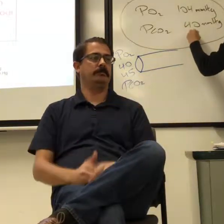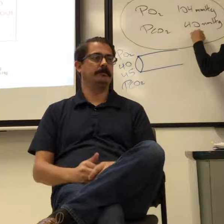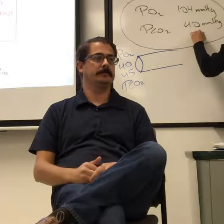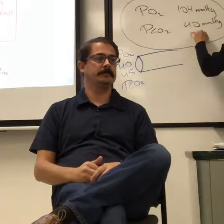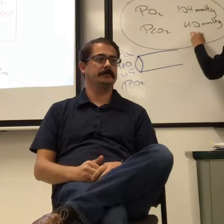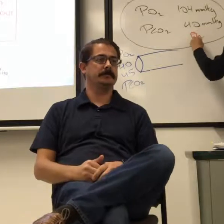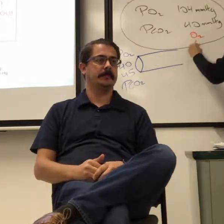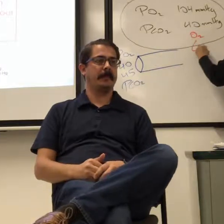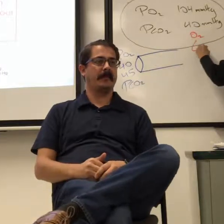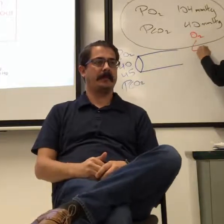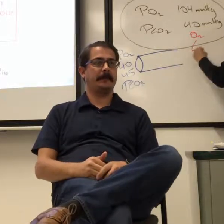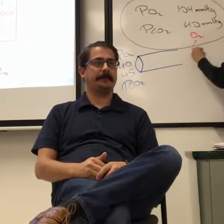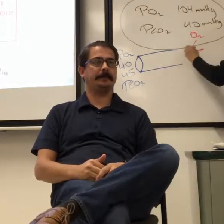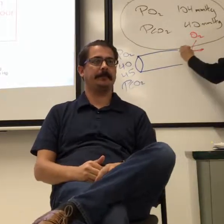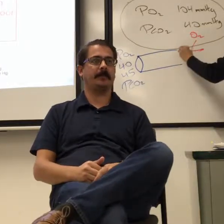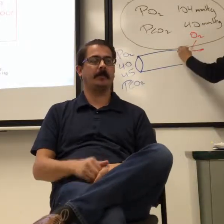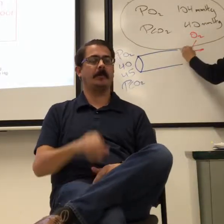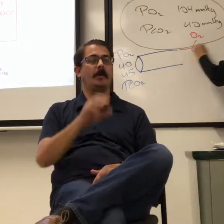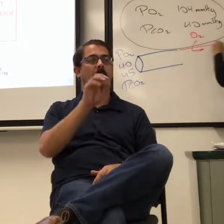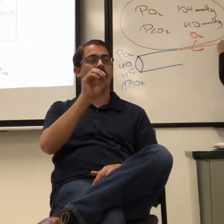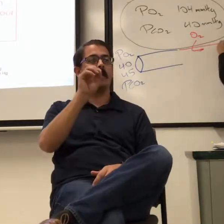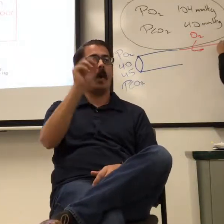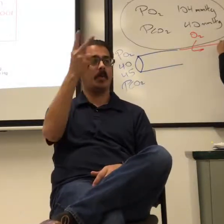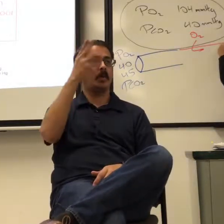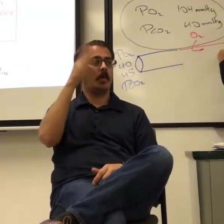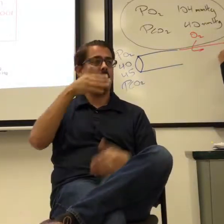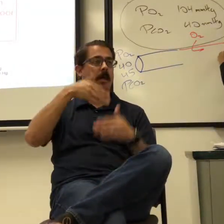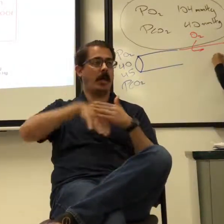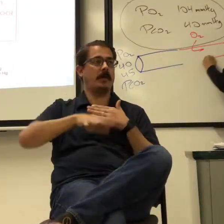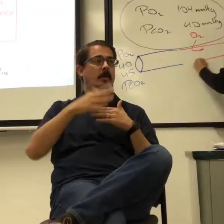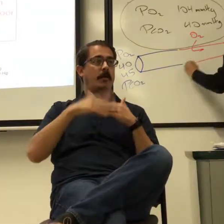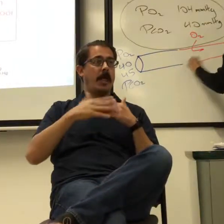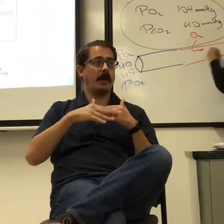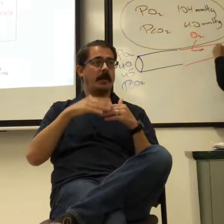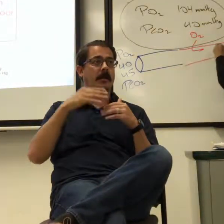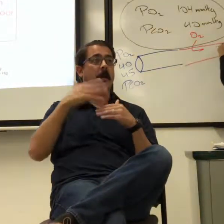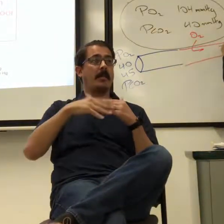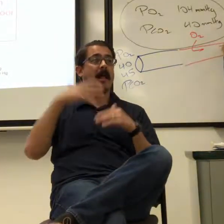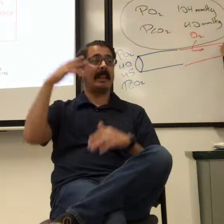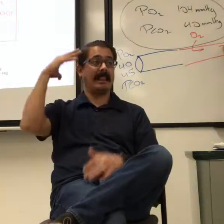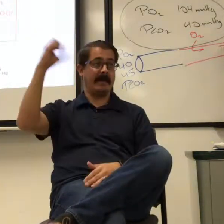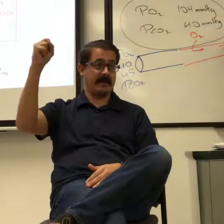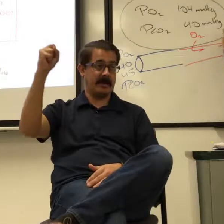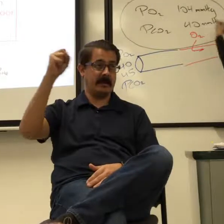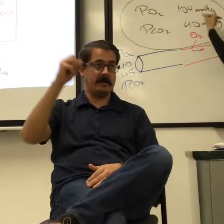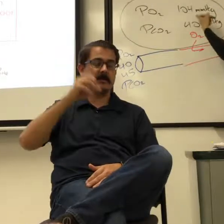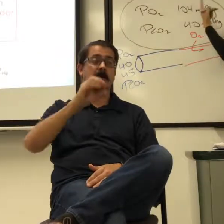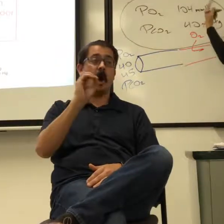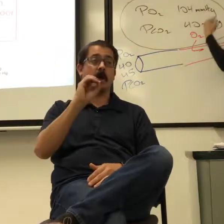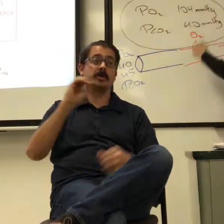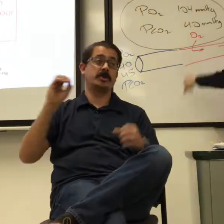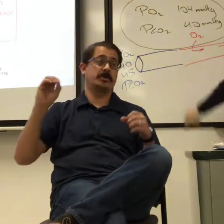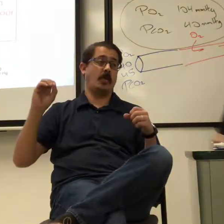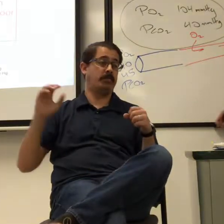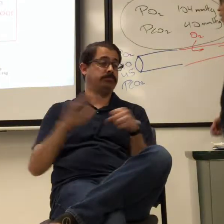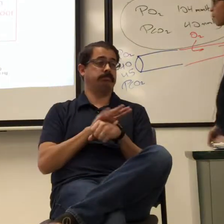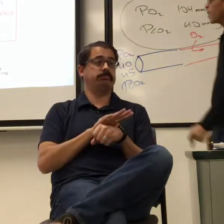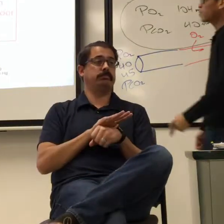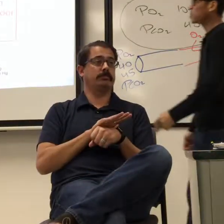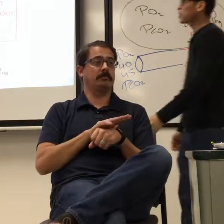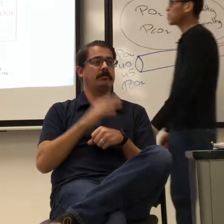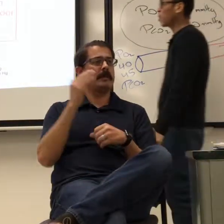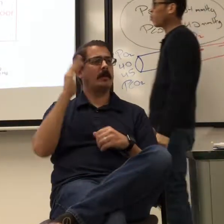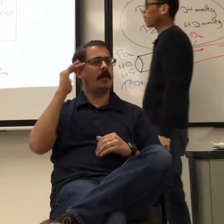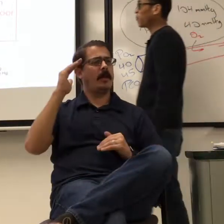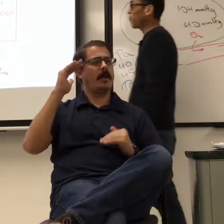O2 enters the blood. Blood leaving is oxygen rich. Maybe it equilibrates